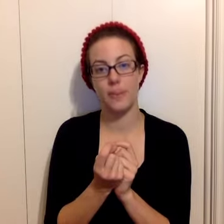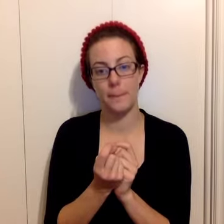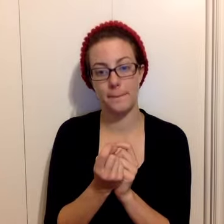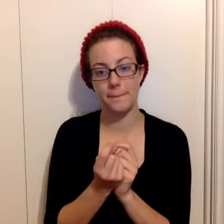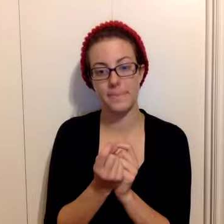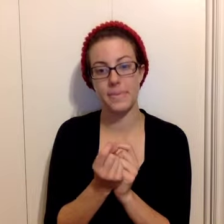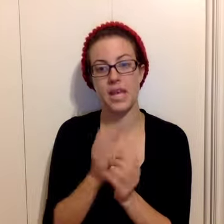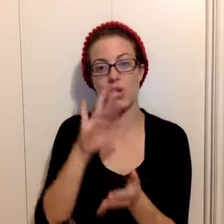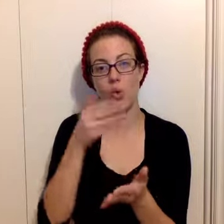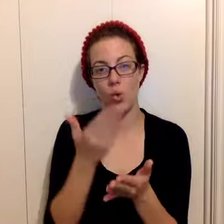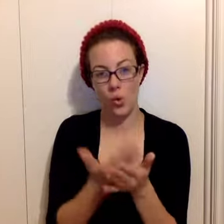measurement.